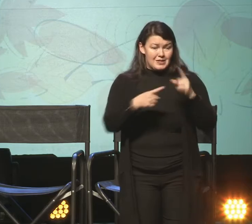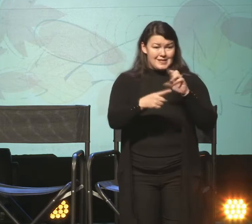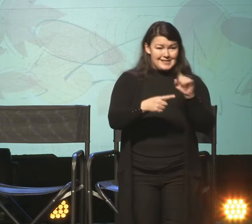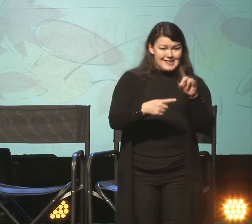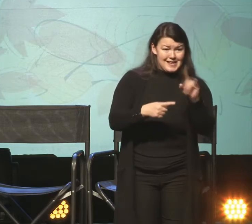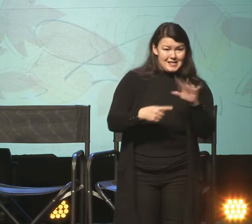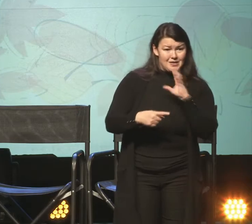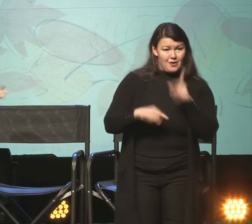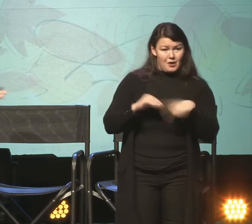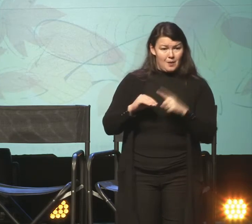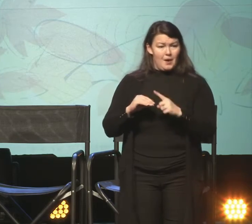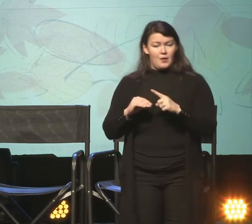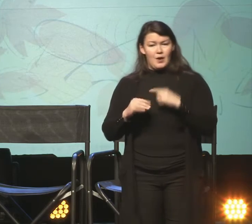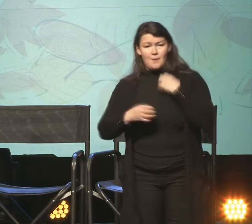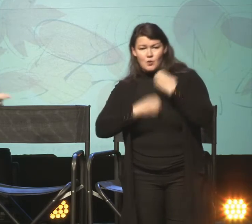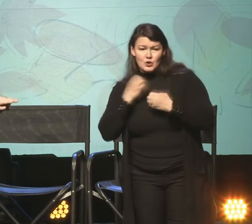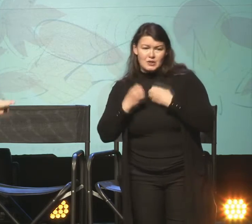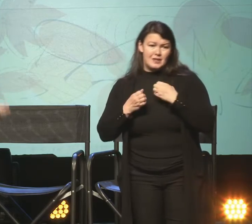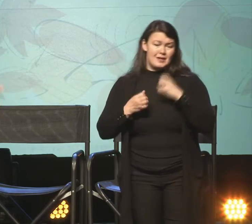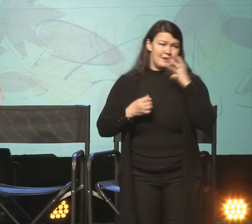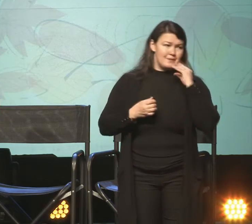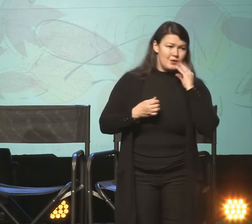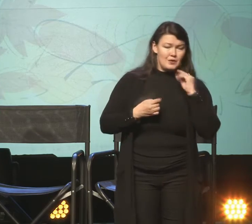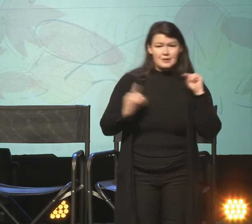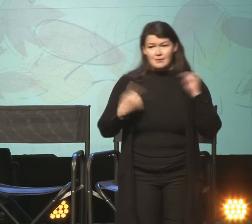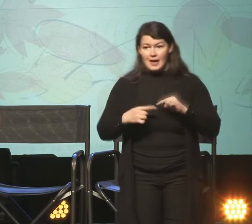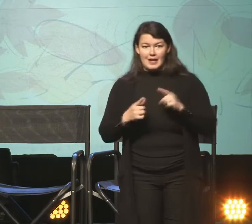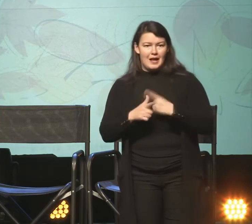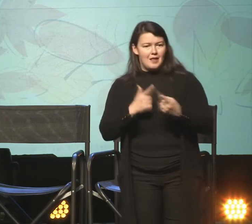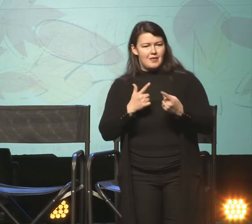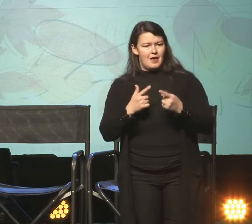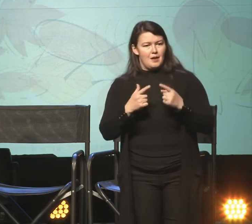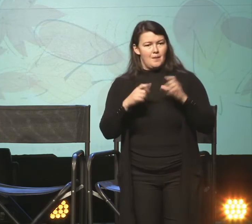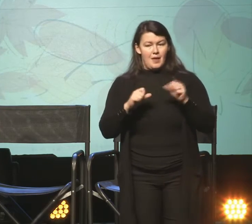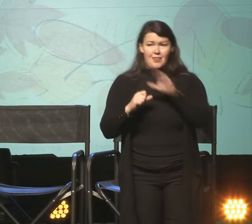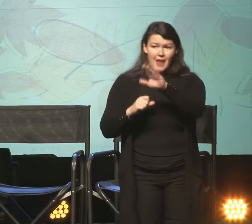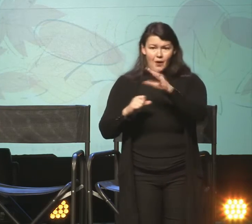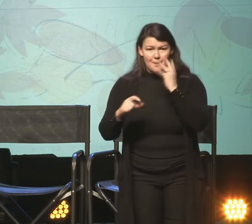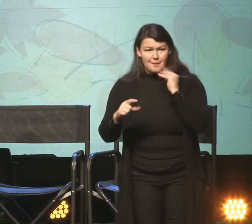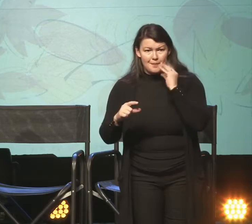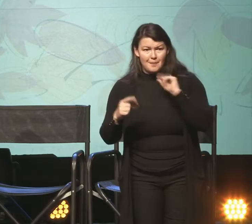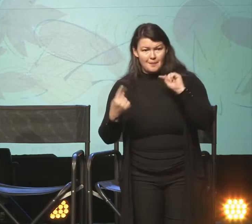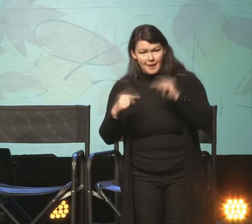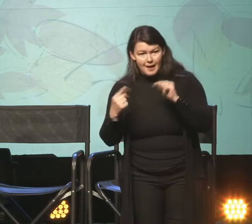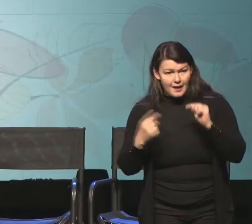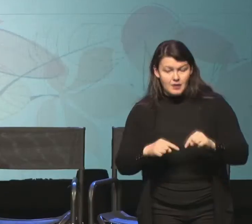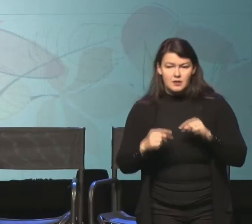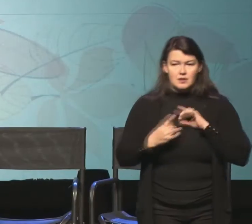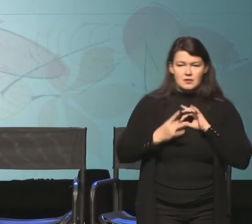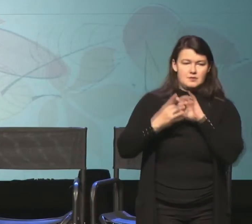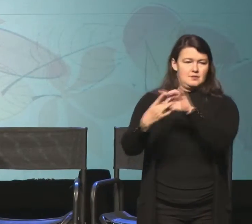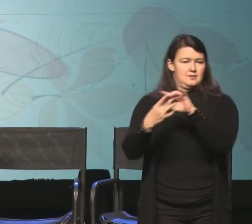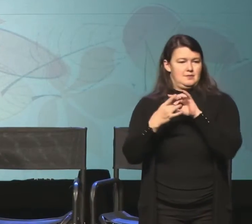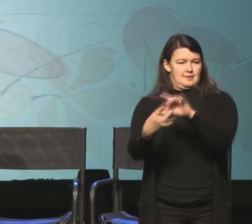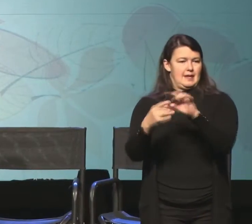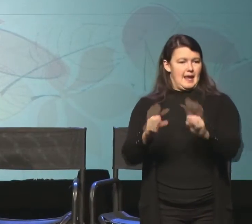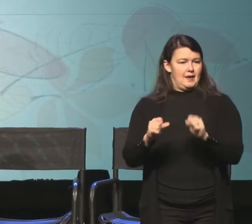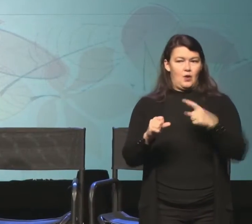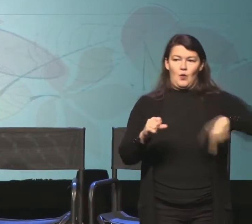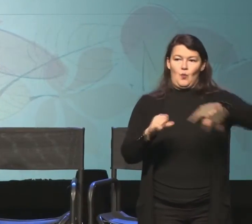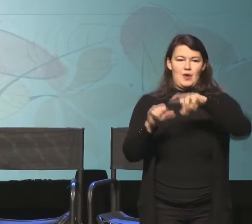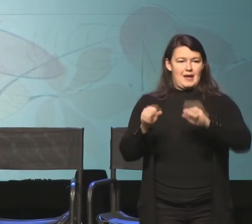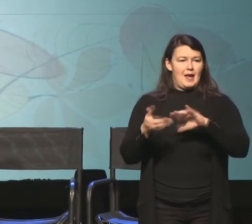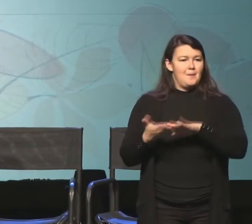and then entering into someone else's life in their same scenario, the same pain, she becomes that. You and I can become the